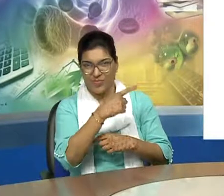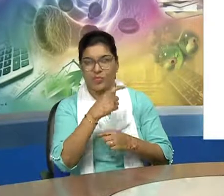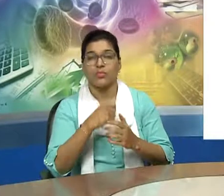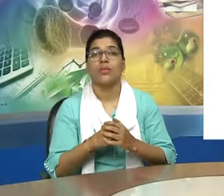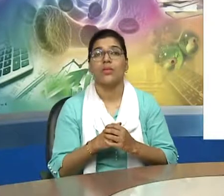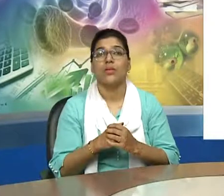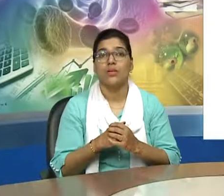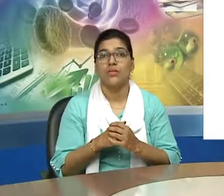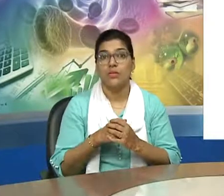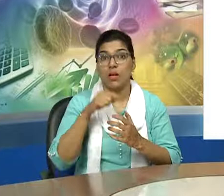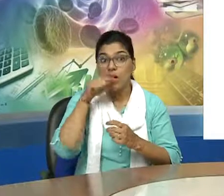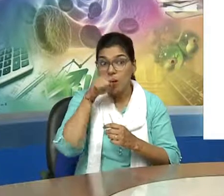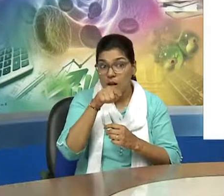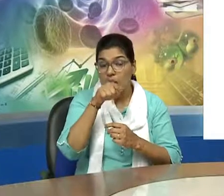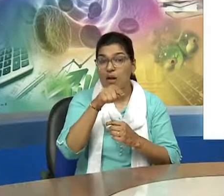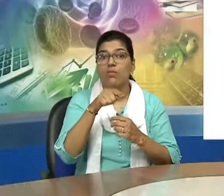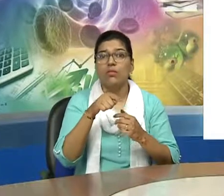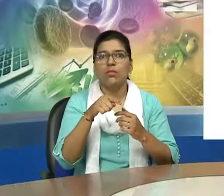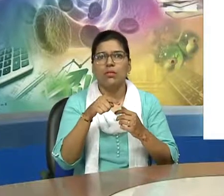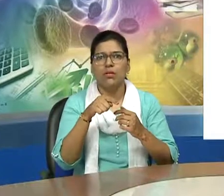Now you all have seen this image.